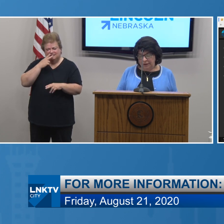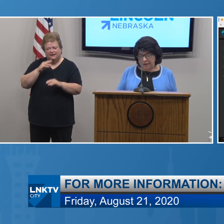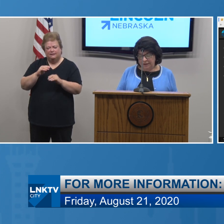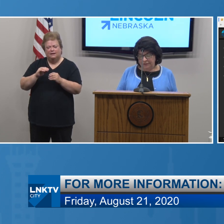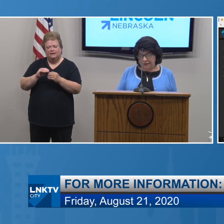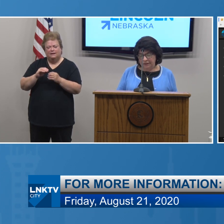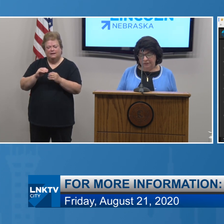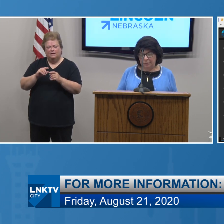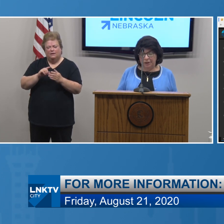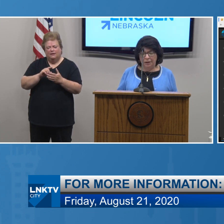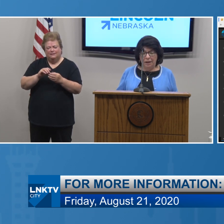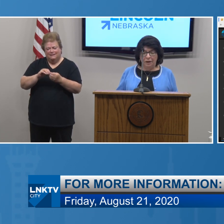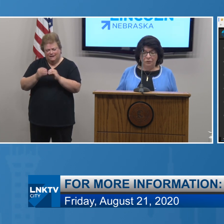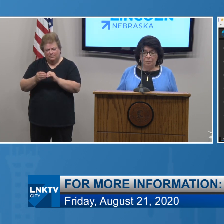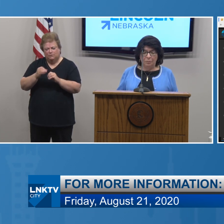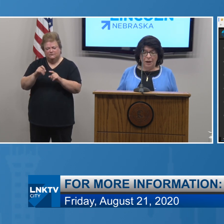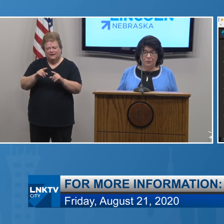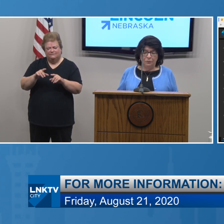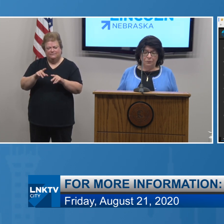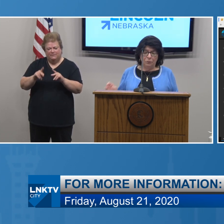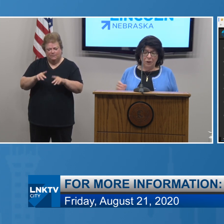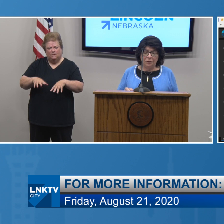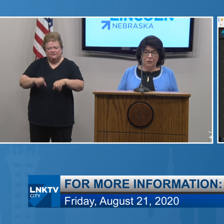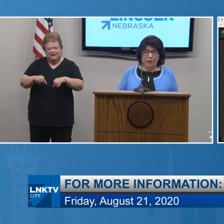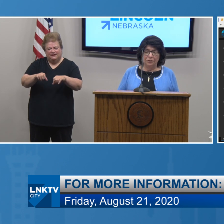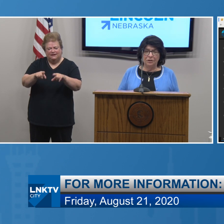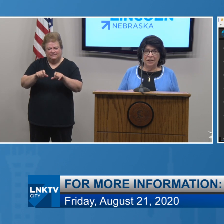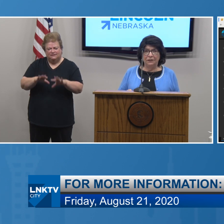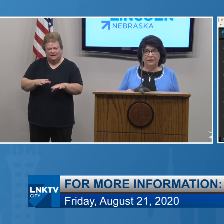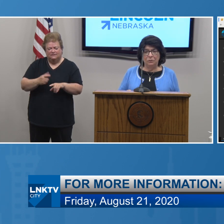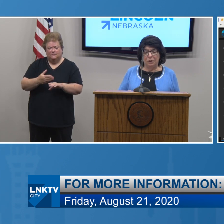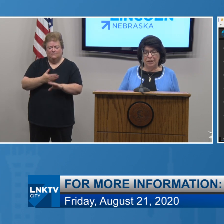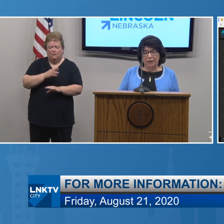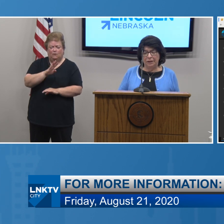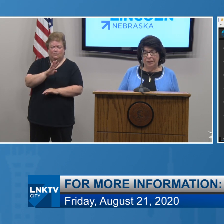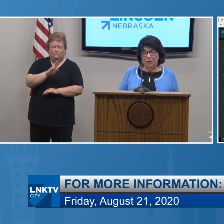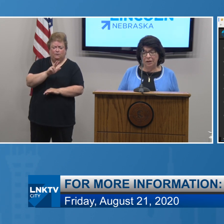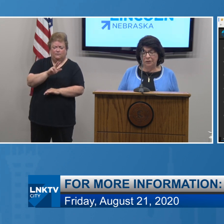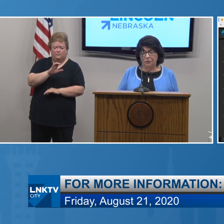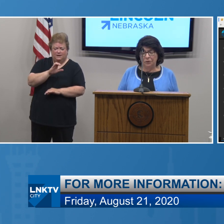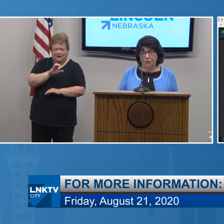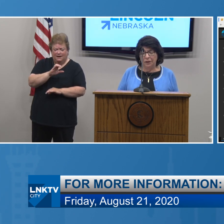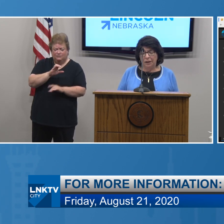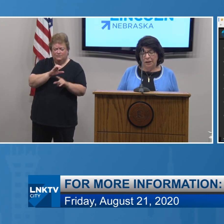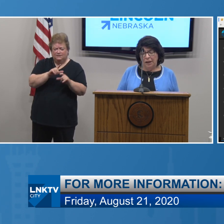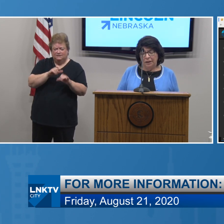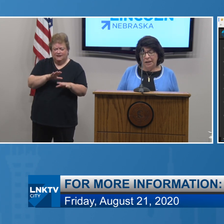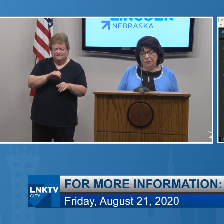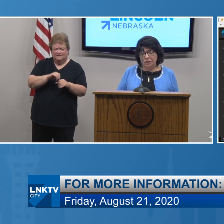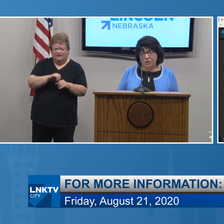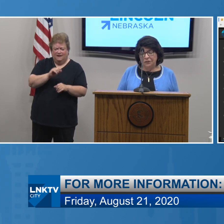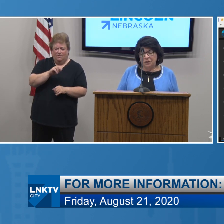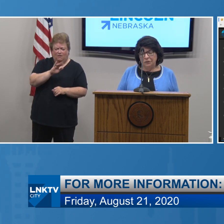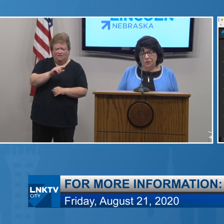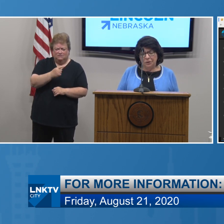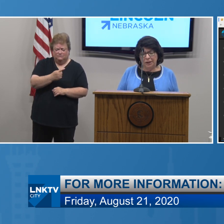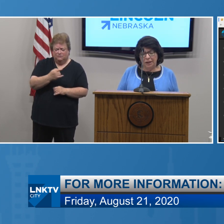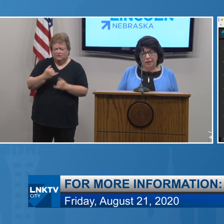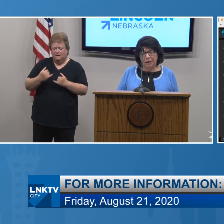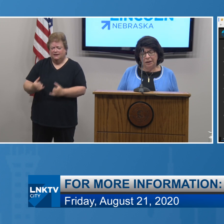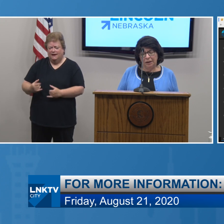in the weekly testing this month from about 4,300 tests the week ending August 1st down to just